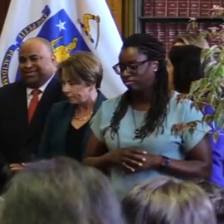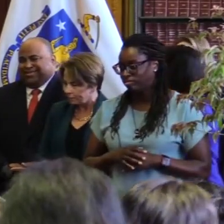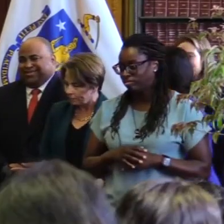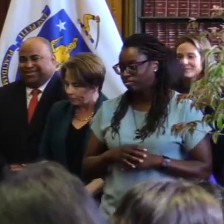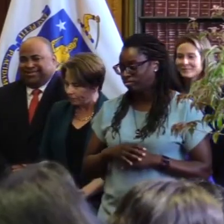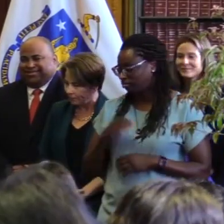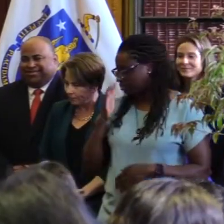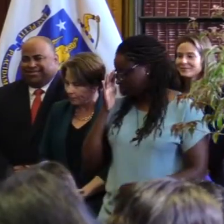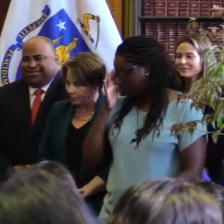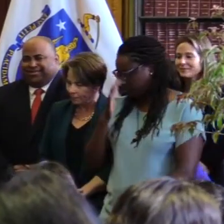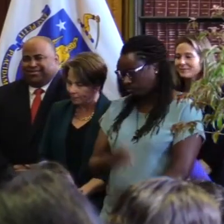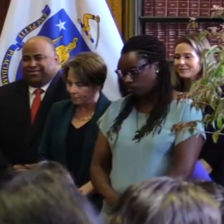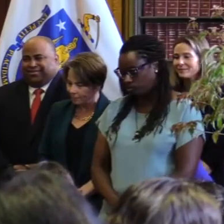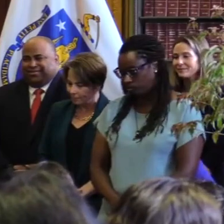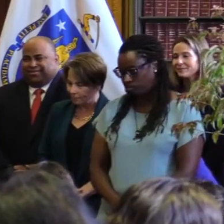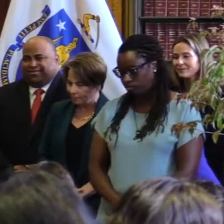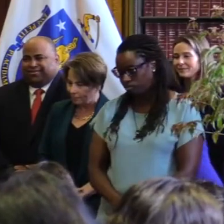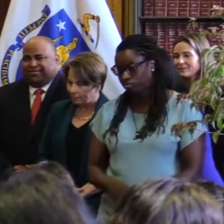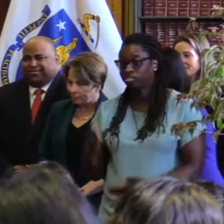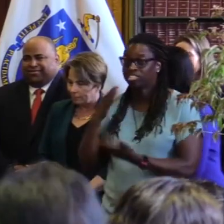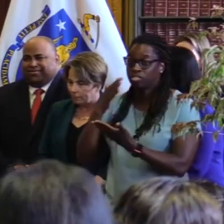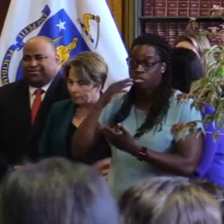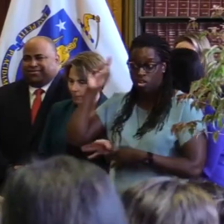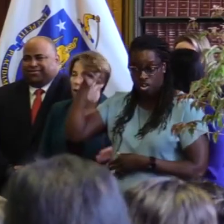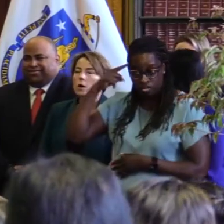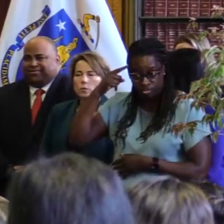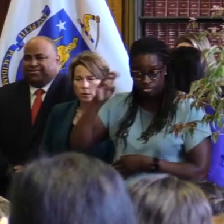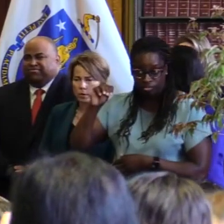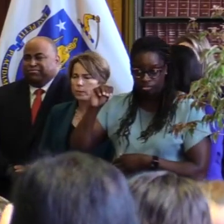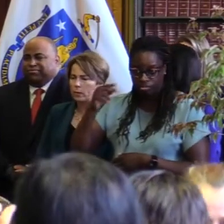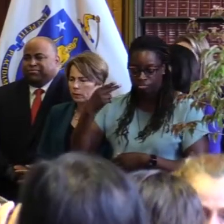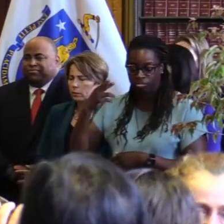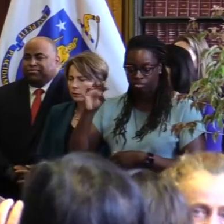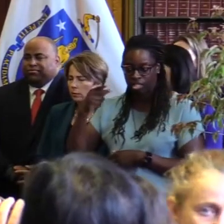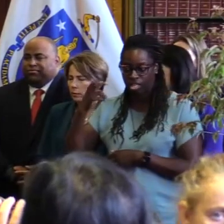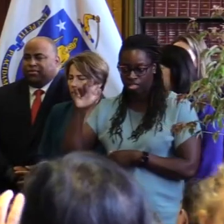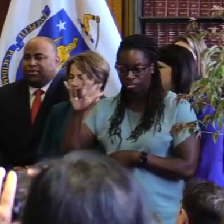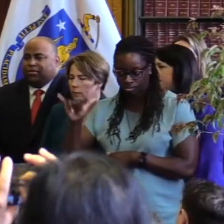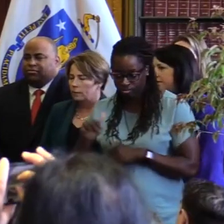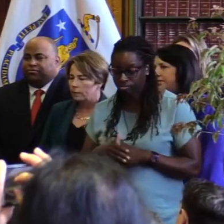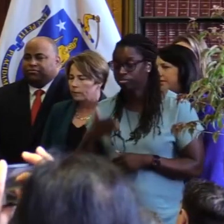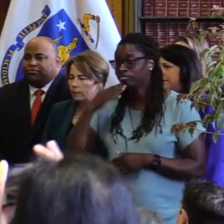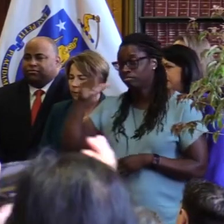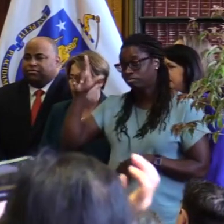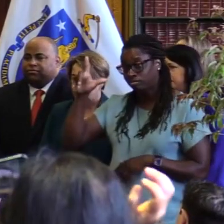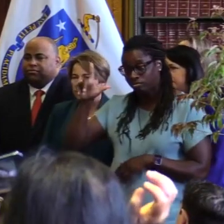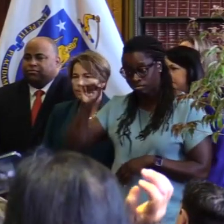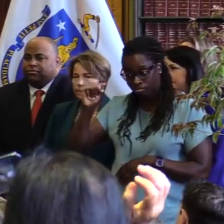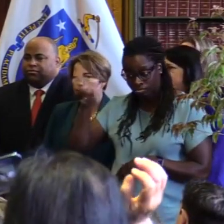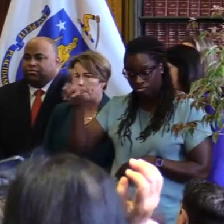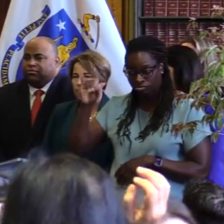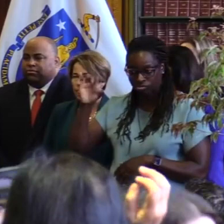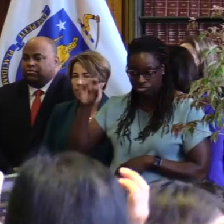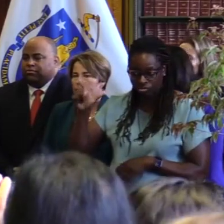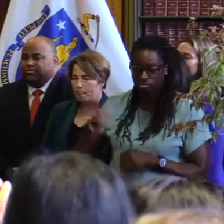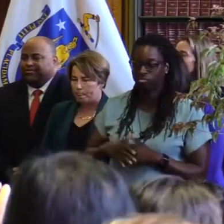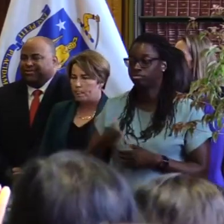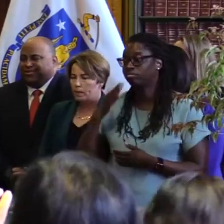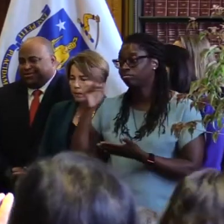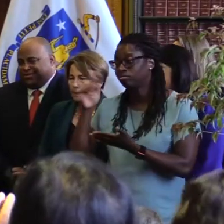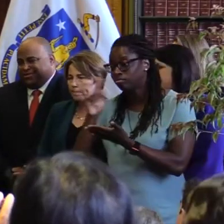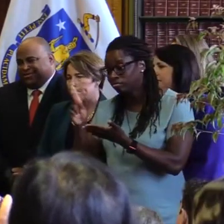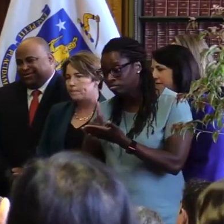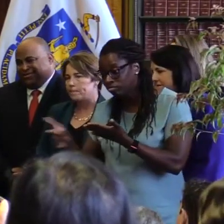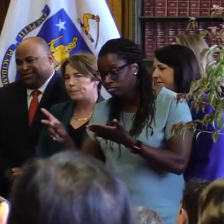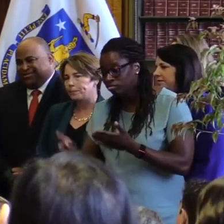Thank you, Governor, and thank you to the Governor, the Lieutenant Governor, Chief Hoffer, Secretary Tepper, for your commitment